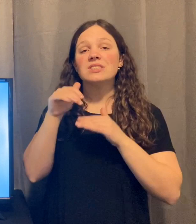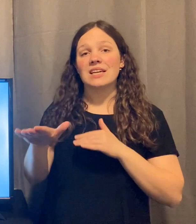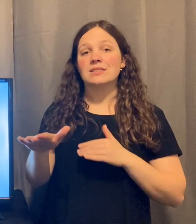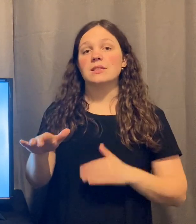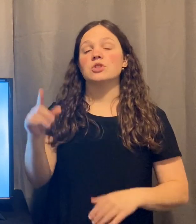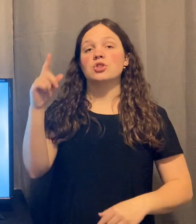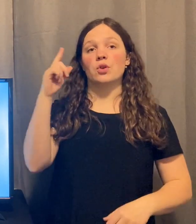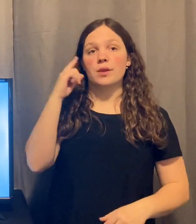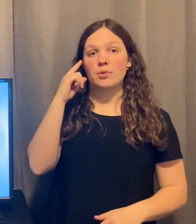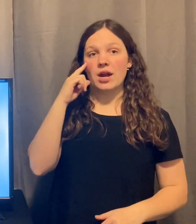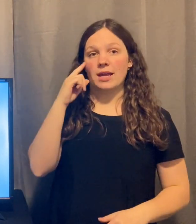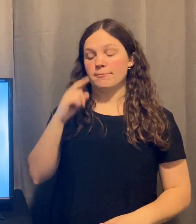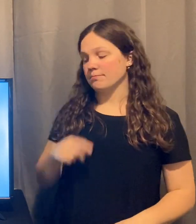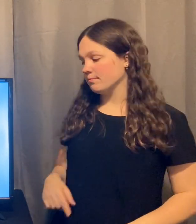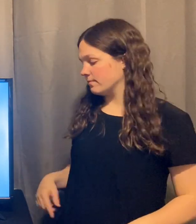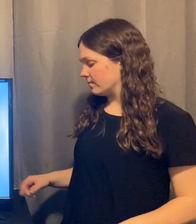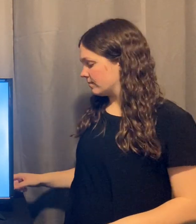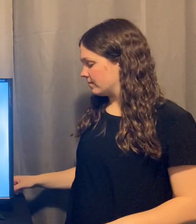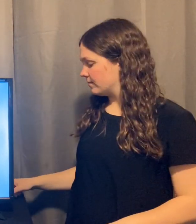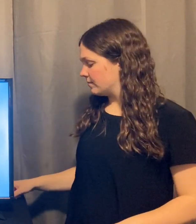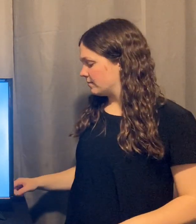sends it to the brain.